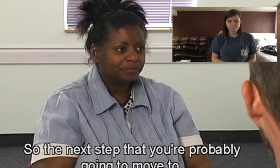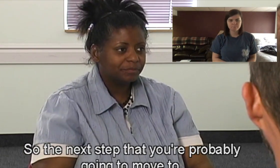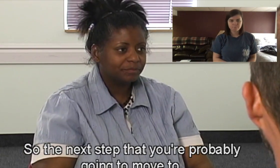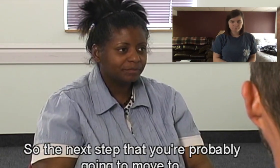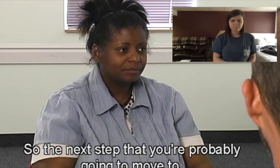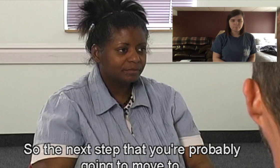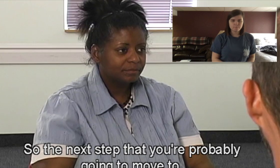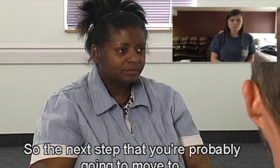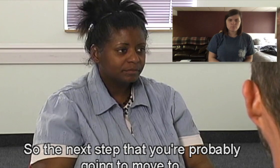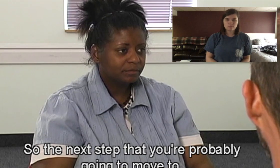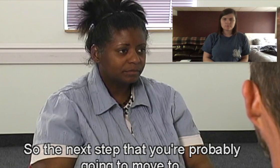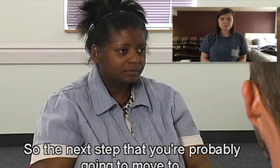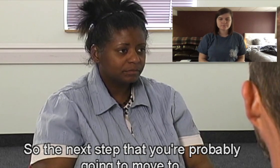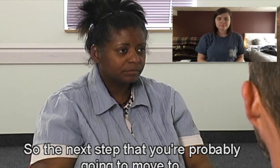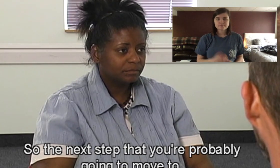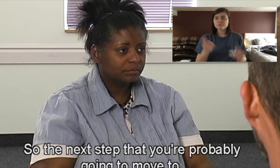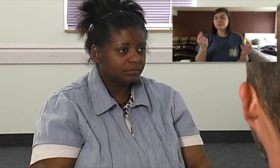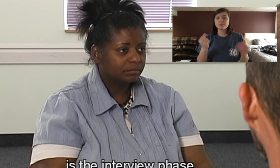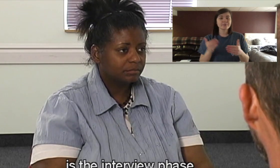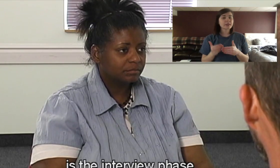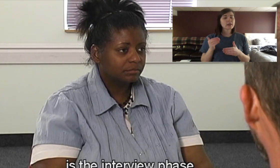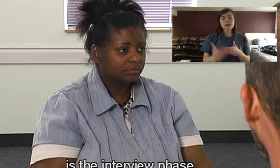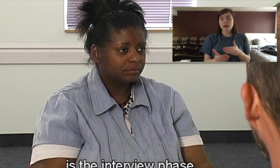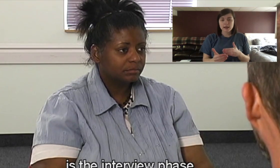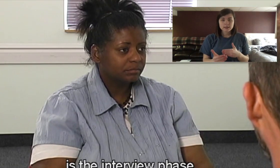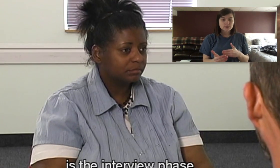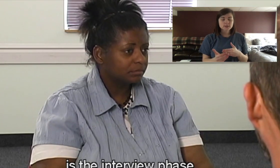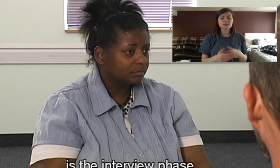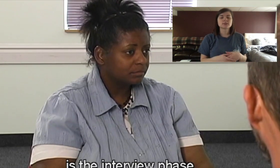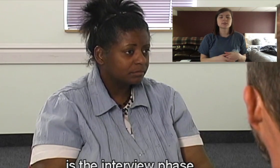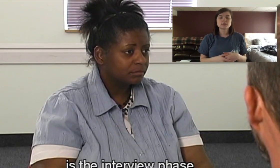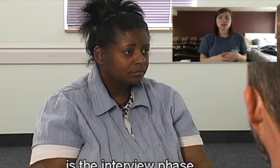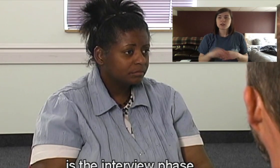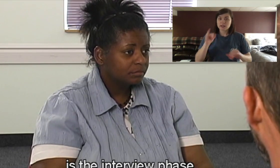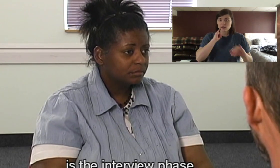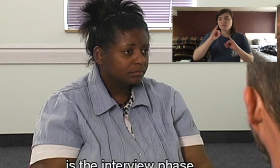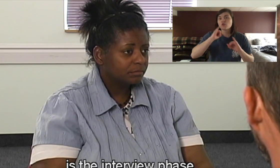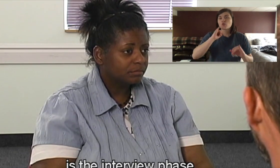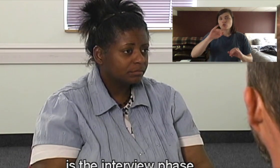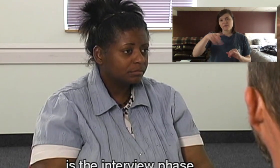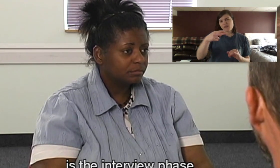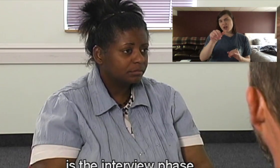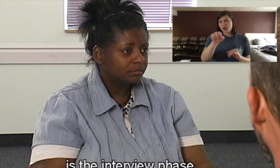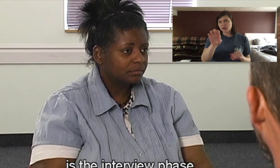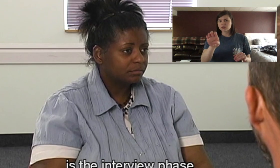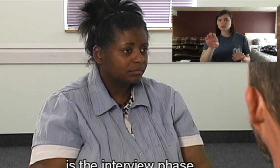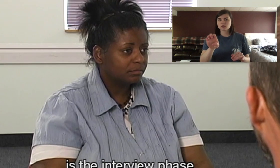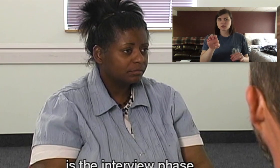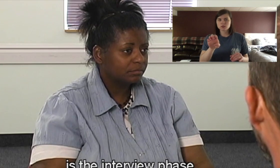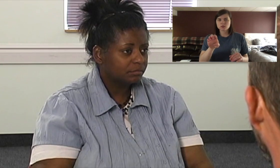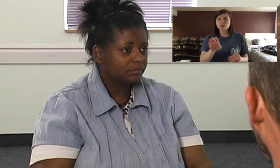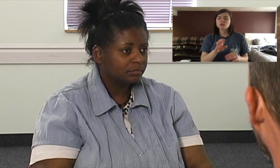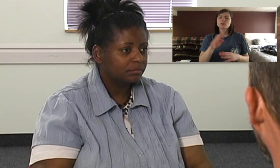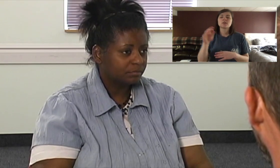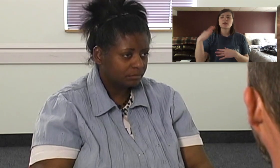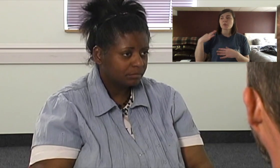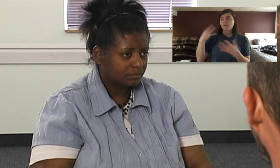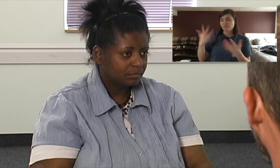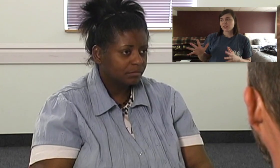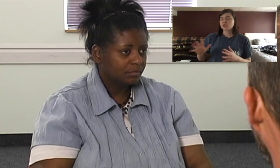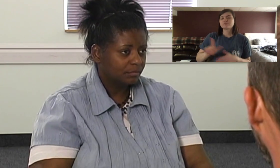Okay. So the next step you're going to probably move to is the interviewing phase.